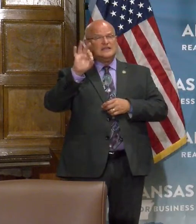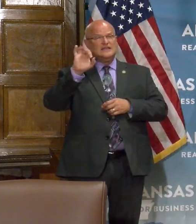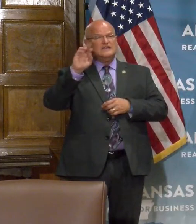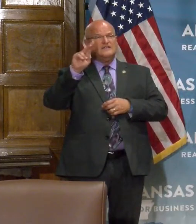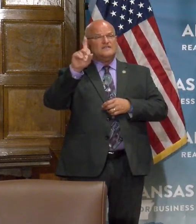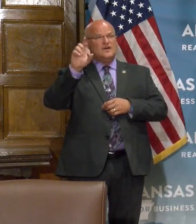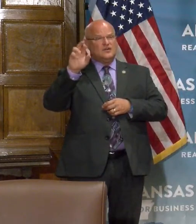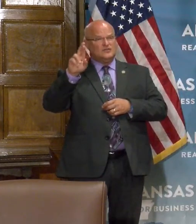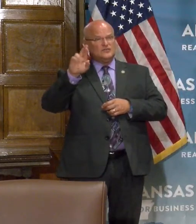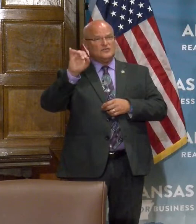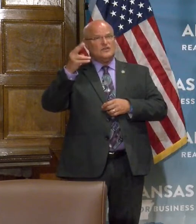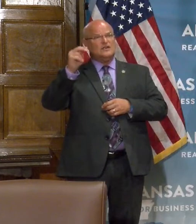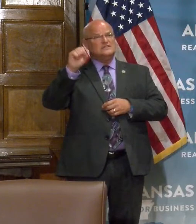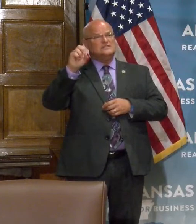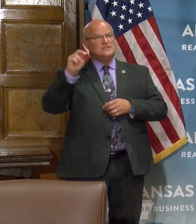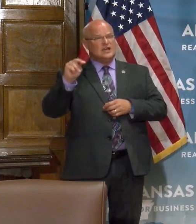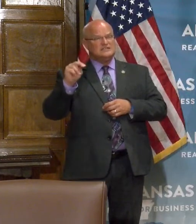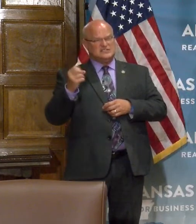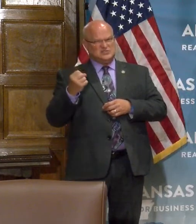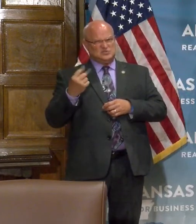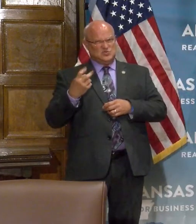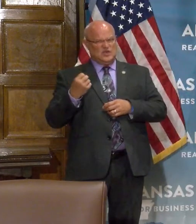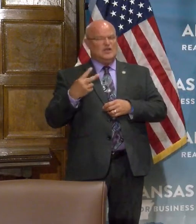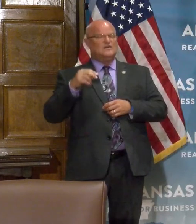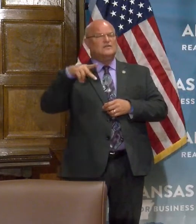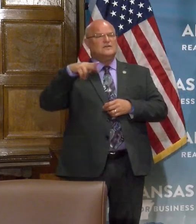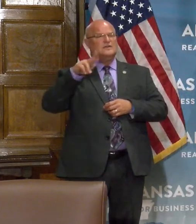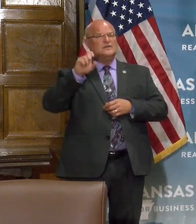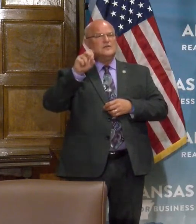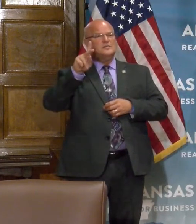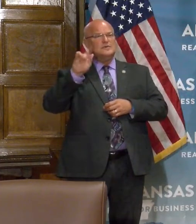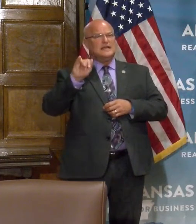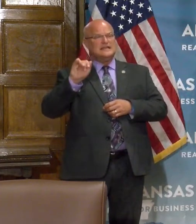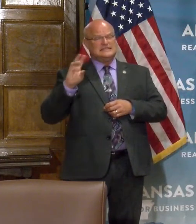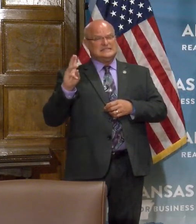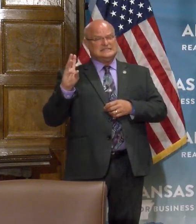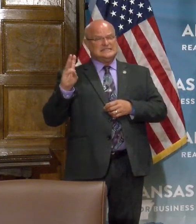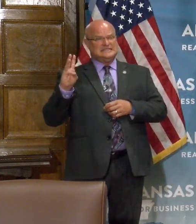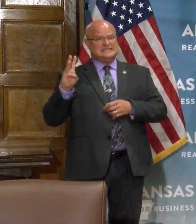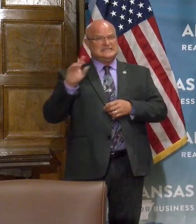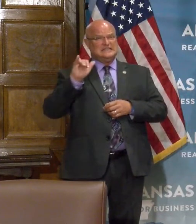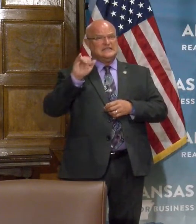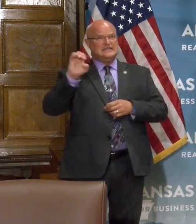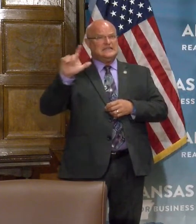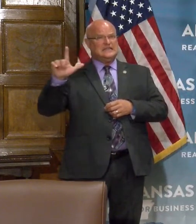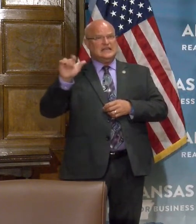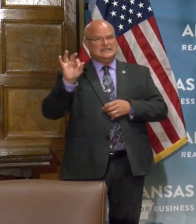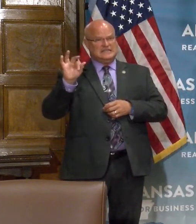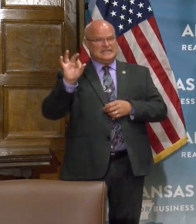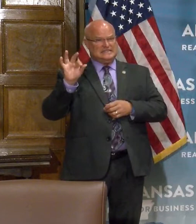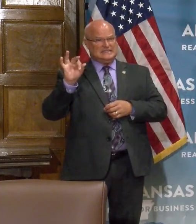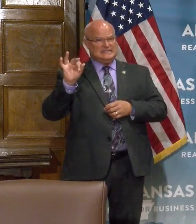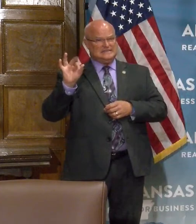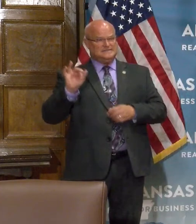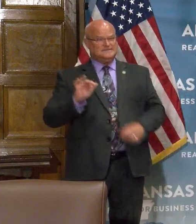County, Johnson County at 12, Pulaski County at 16, and Yell County at 19.